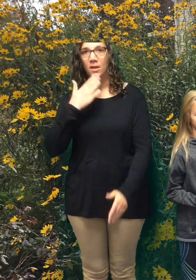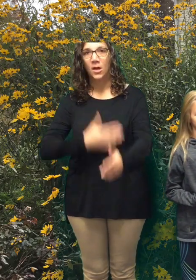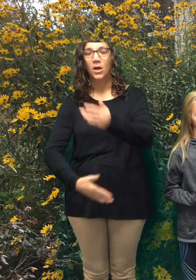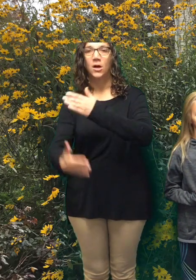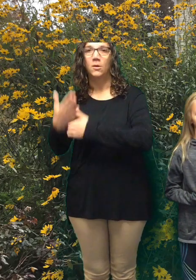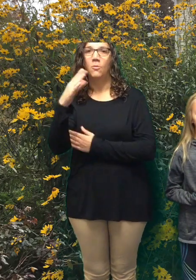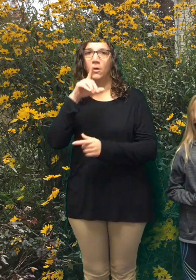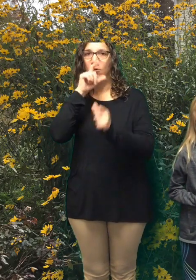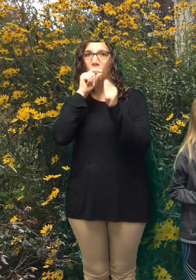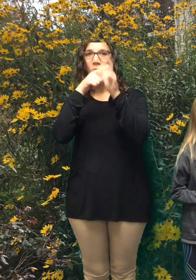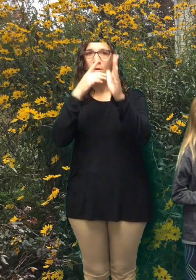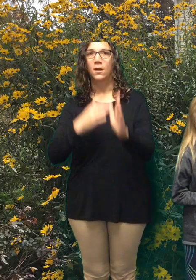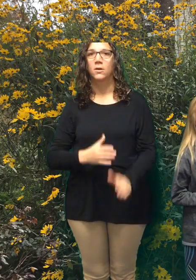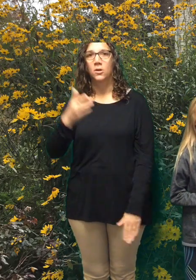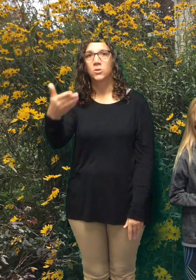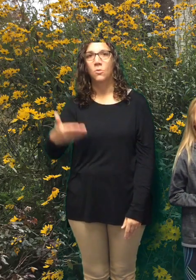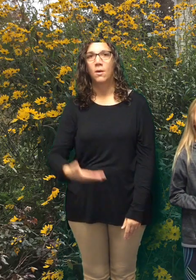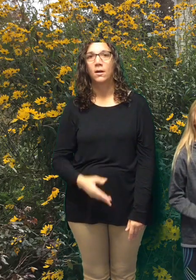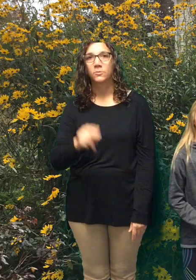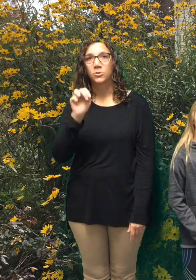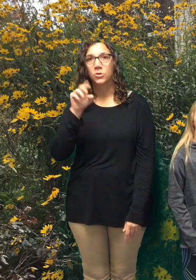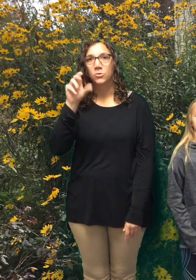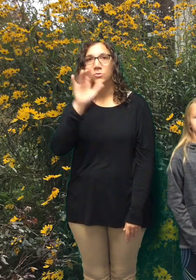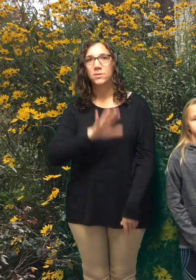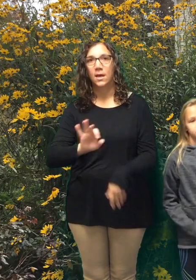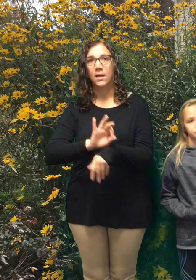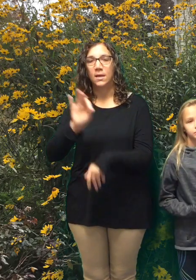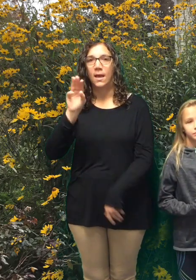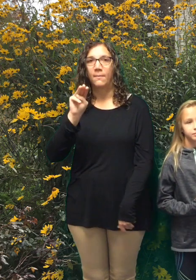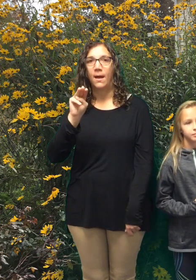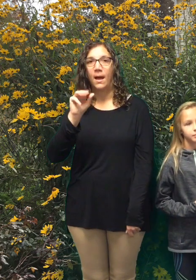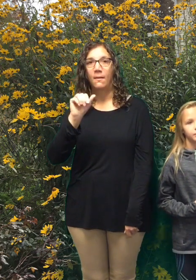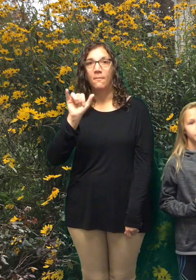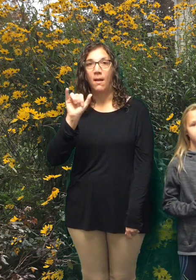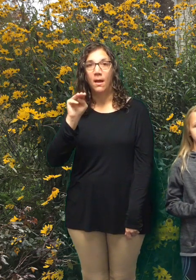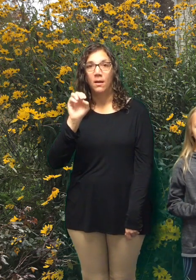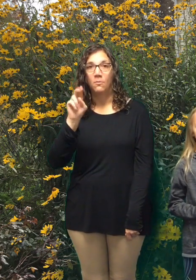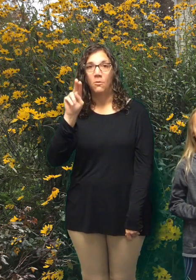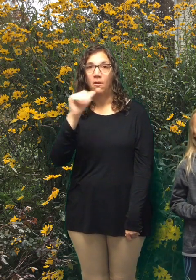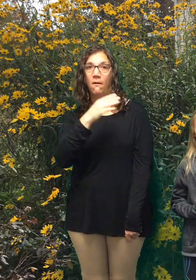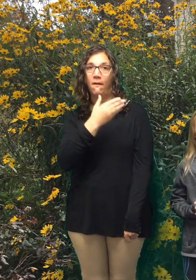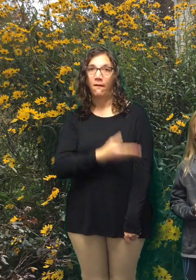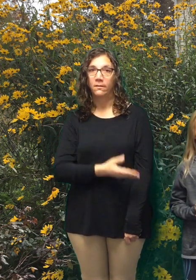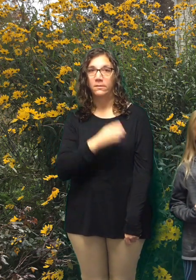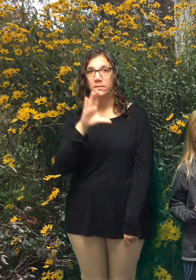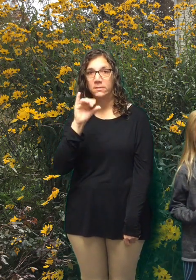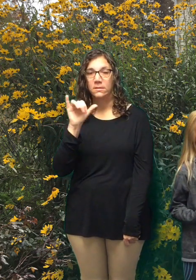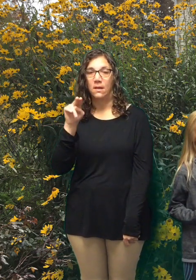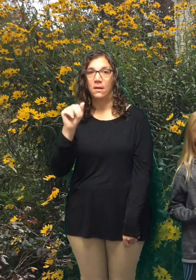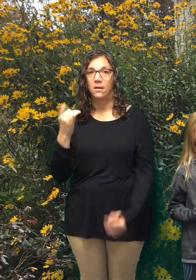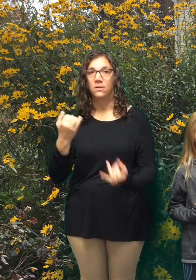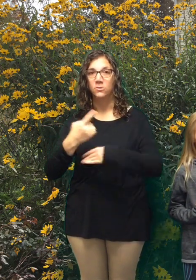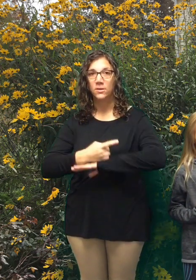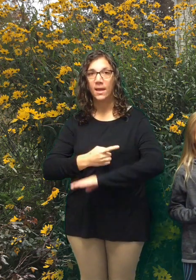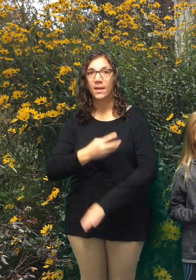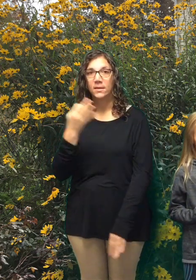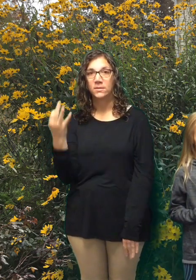Good morning, Roadrunners, and welcome to the news at 9-ish. My name is Maimuna, and this is my co-anchor, Sienna. Today is